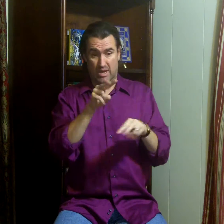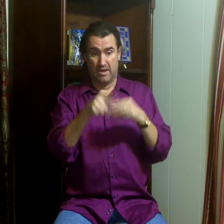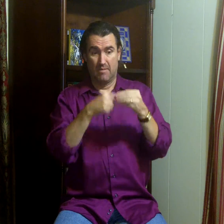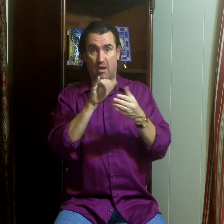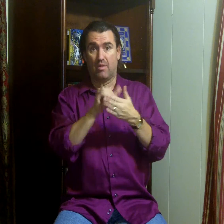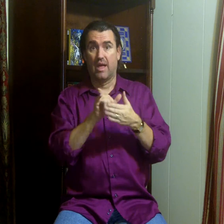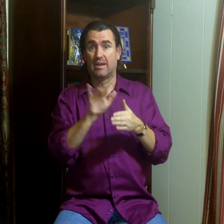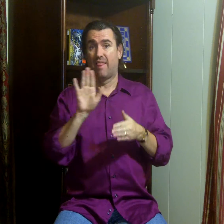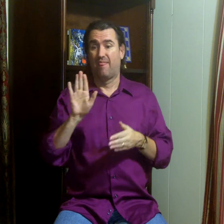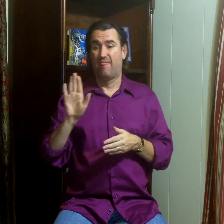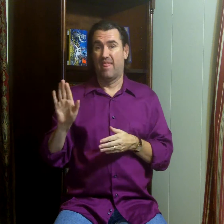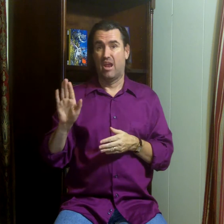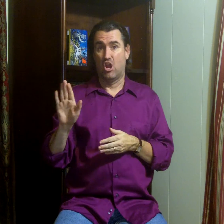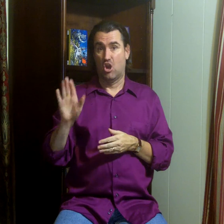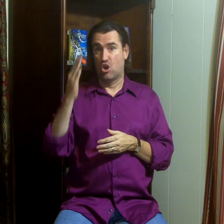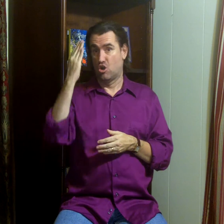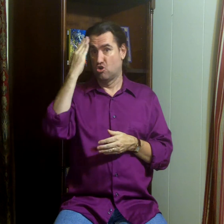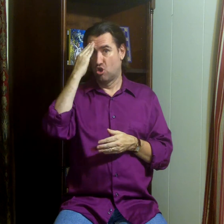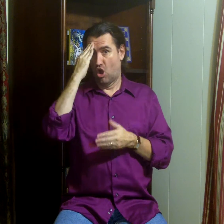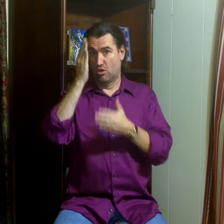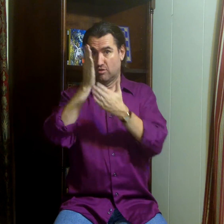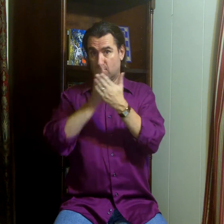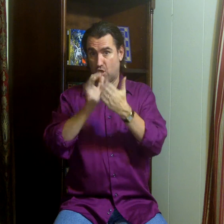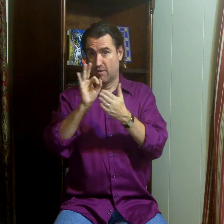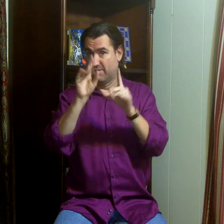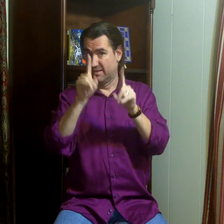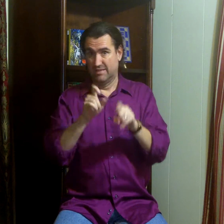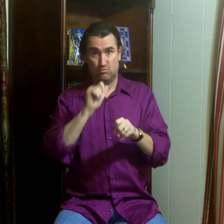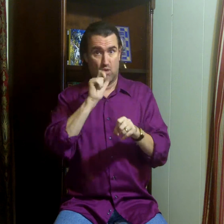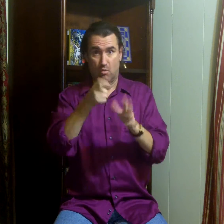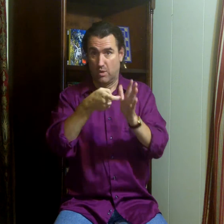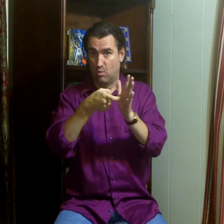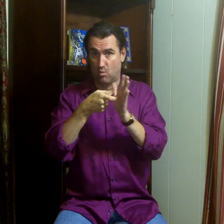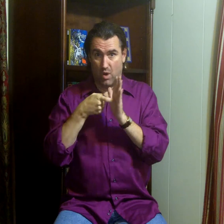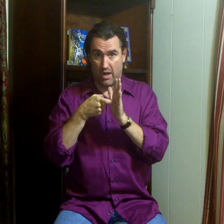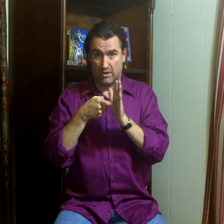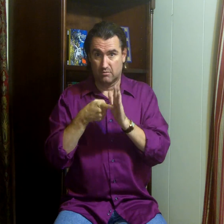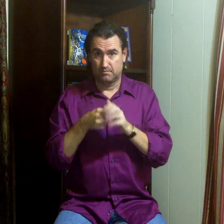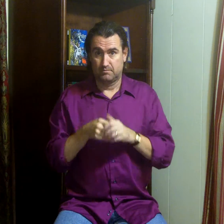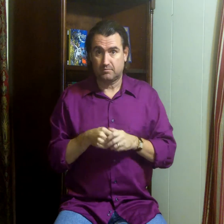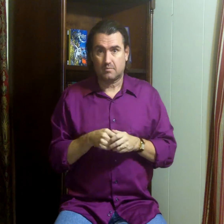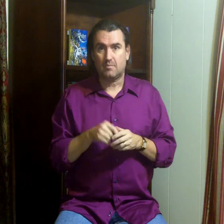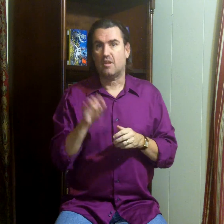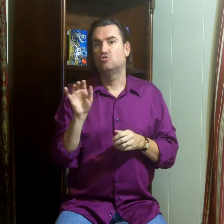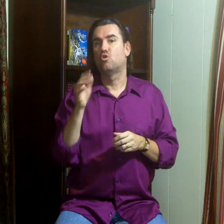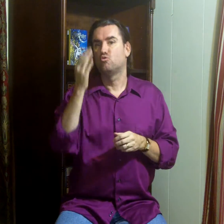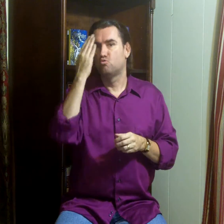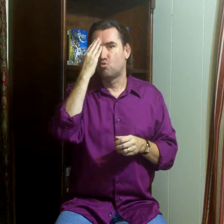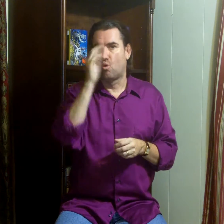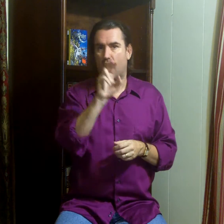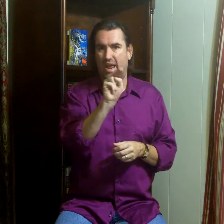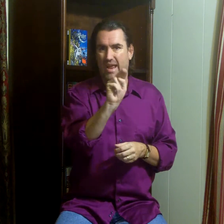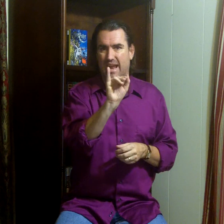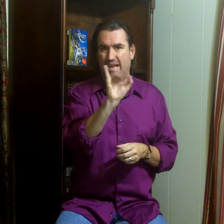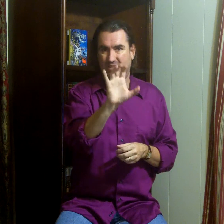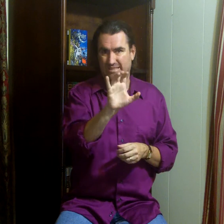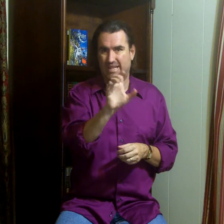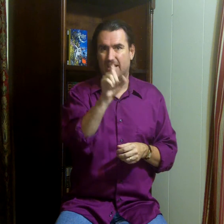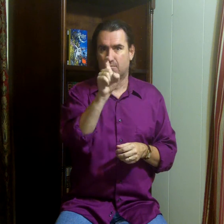of the test is not required in general to take the test. Like NIC, you can't take their performance test without taking